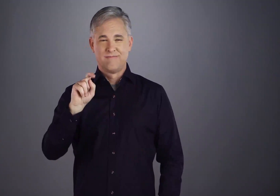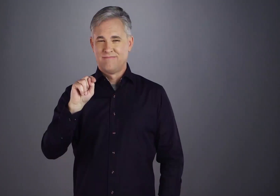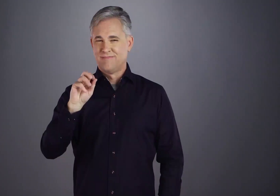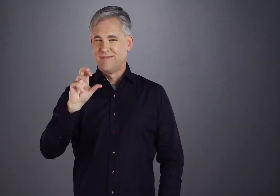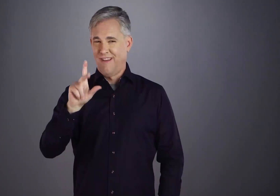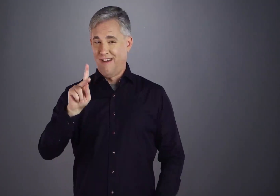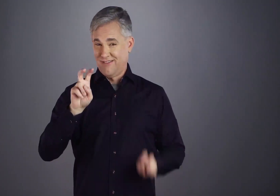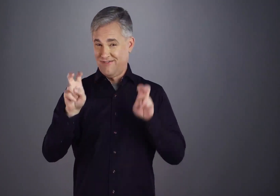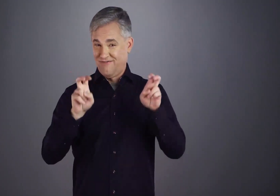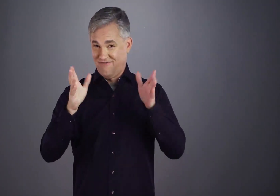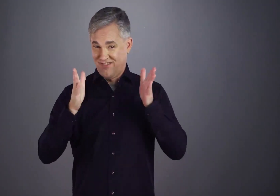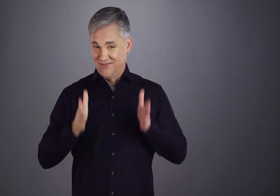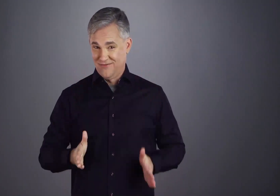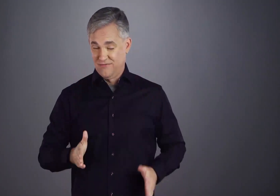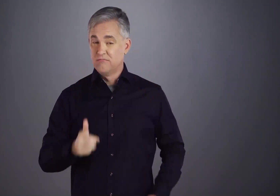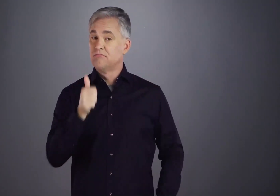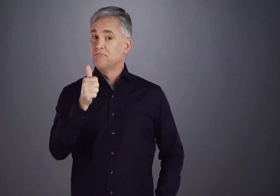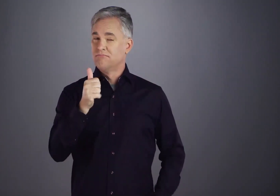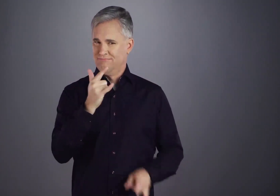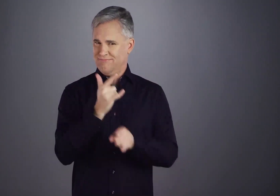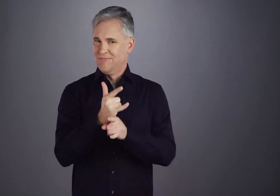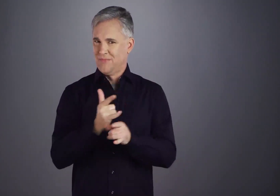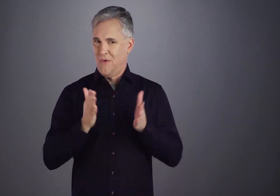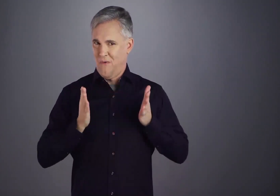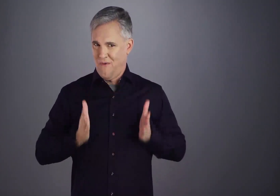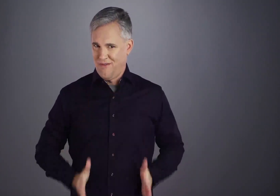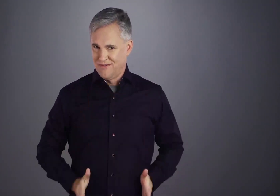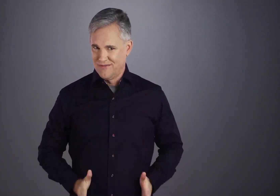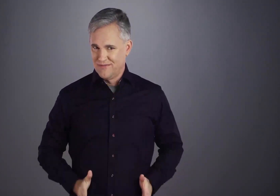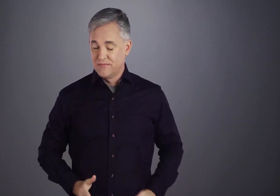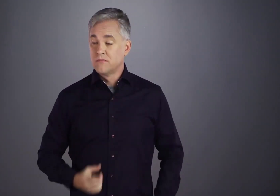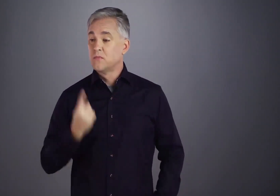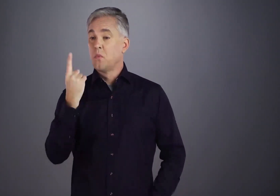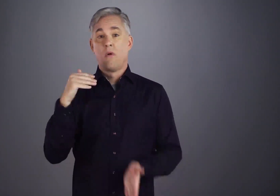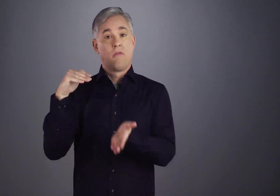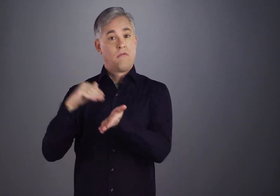talk between a New York stockbroker and an Akron physician.